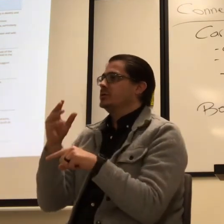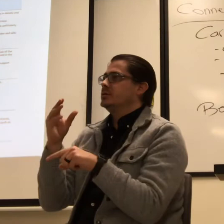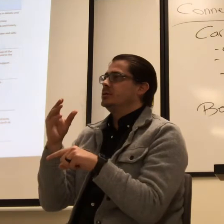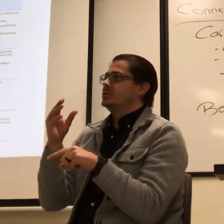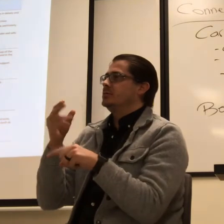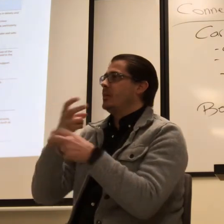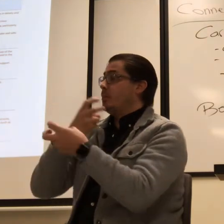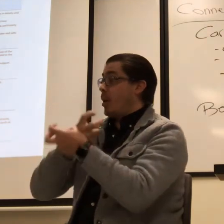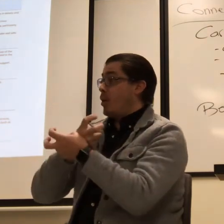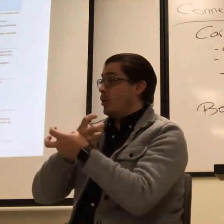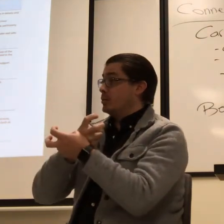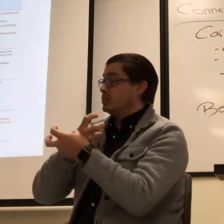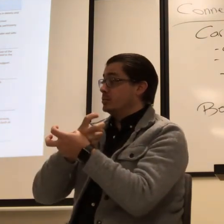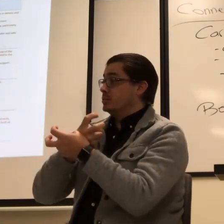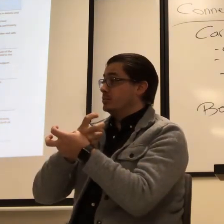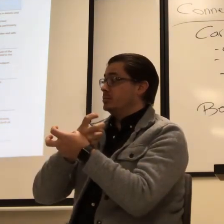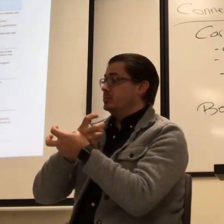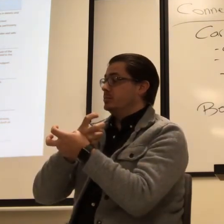bone is